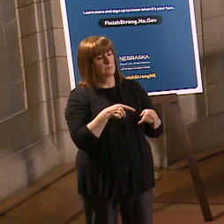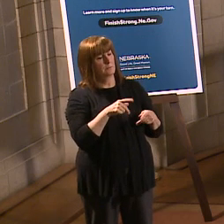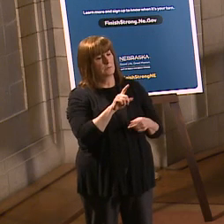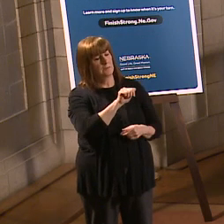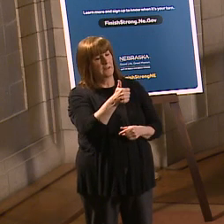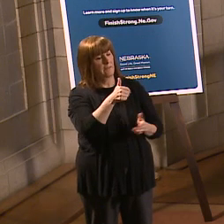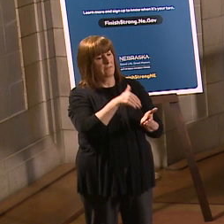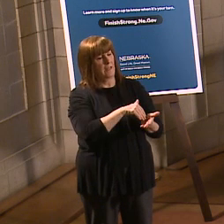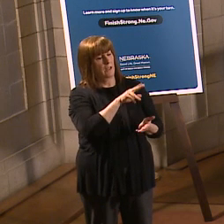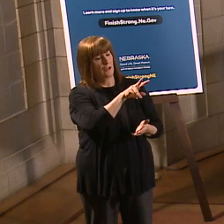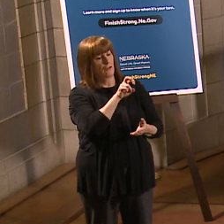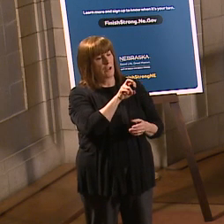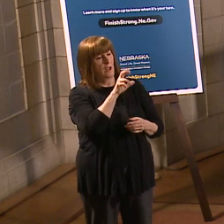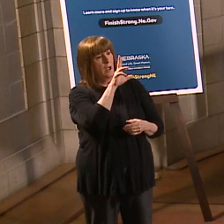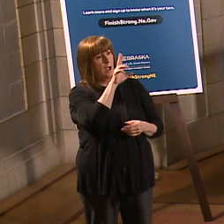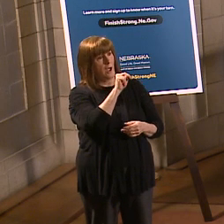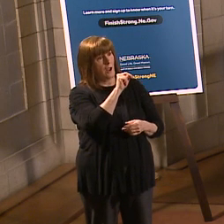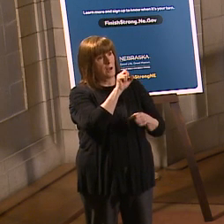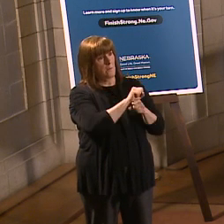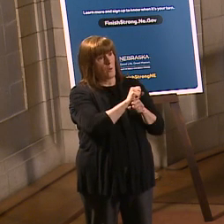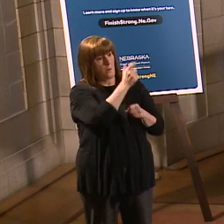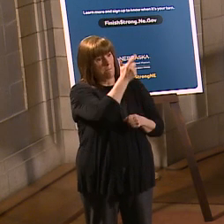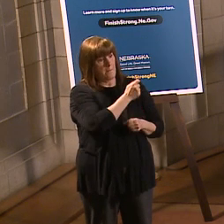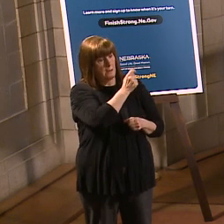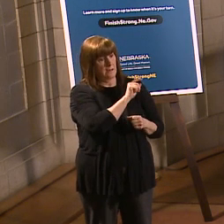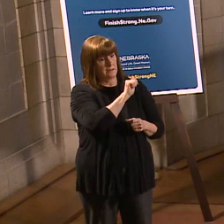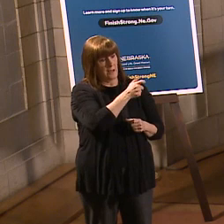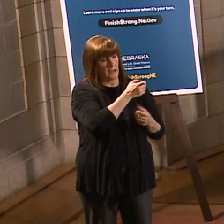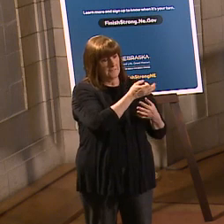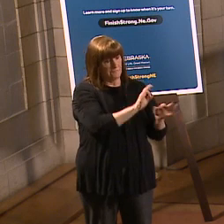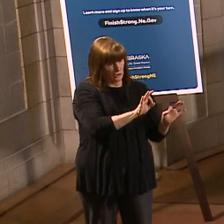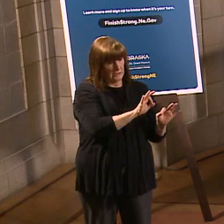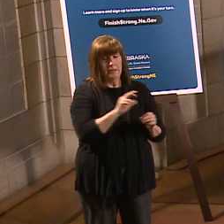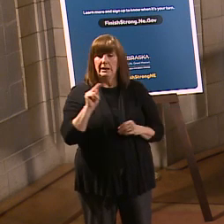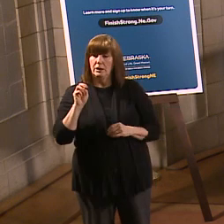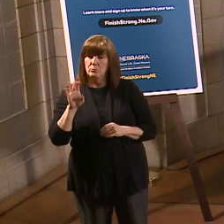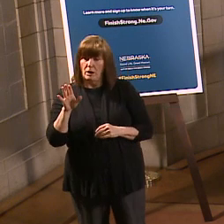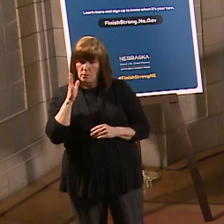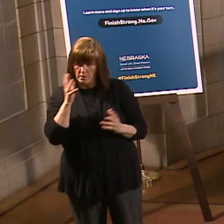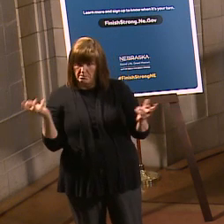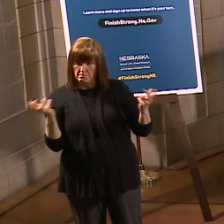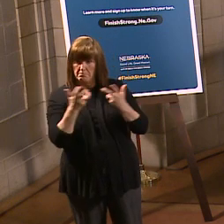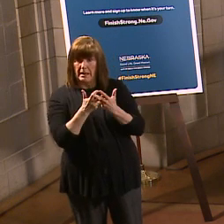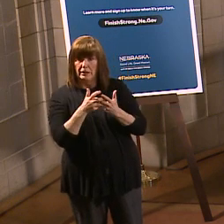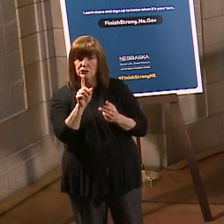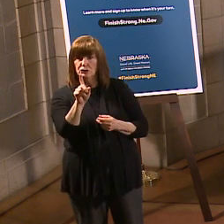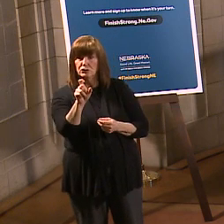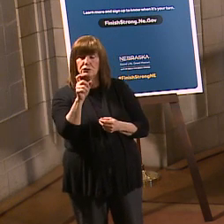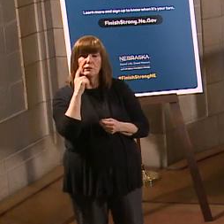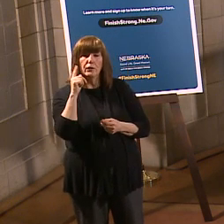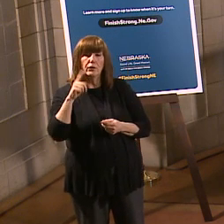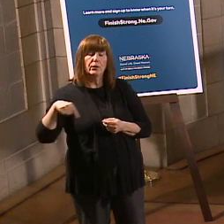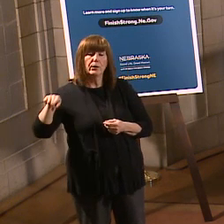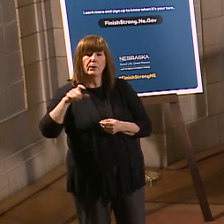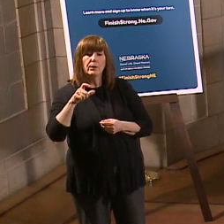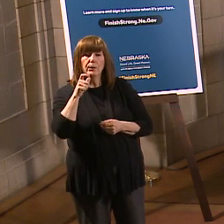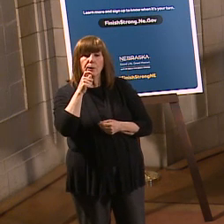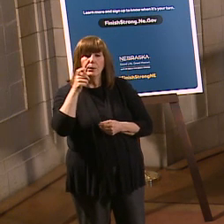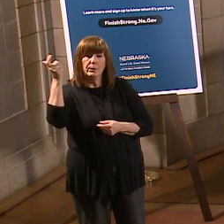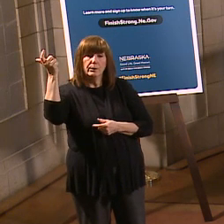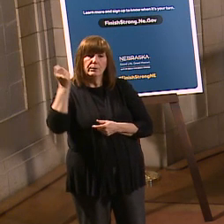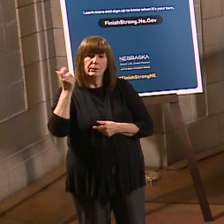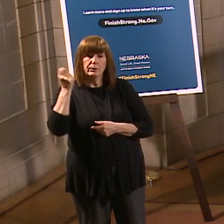unemployment compensation received in 2020 to be tax-free, will Nebraska max that provision for those